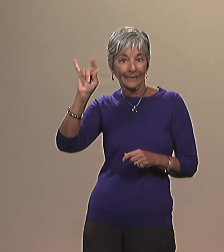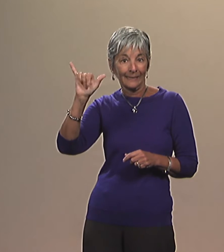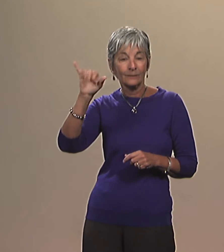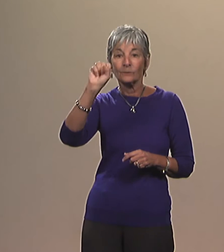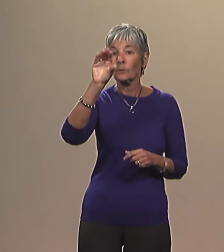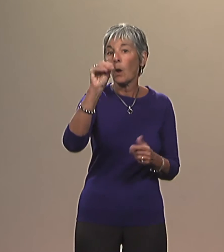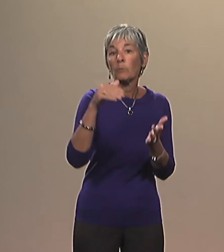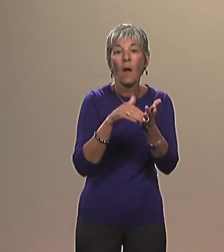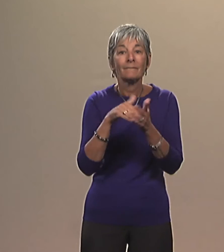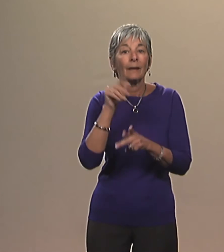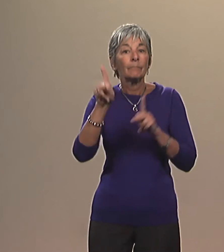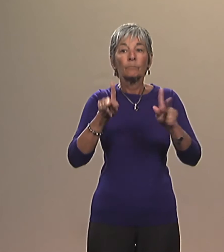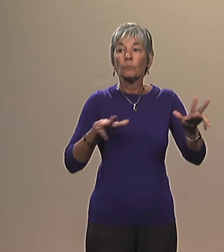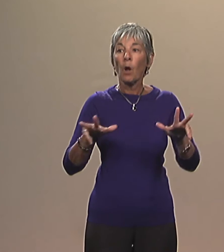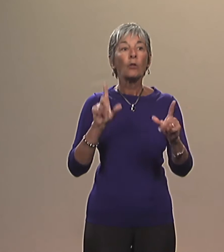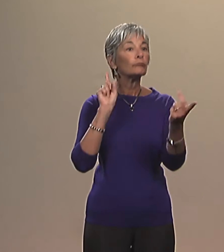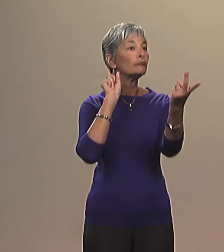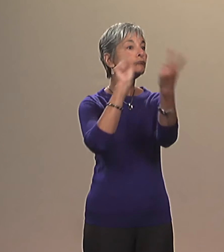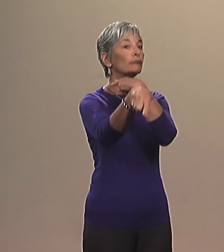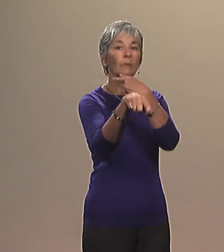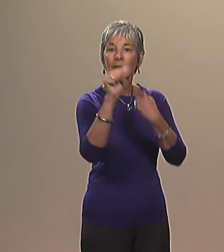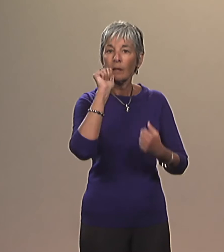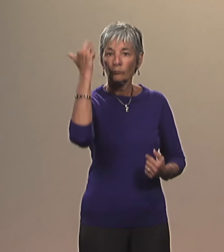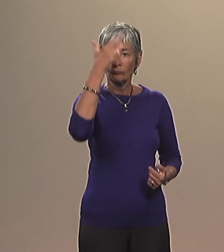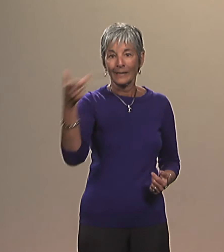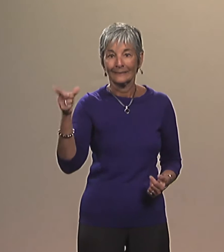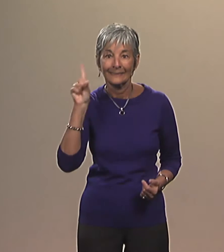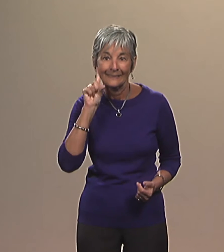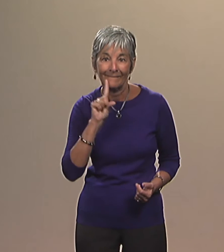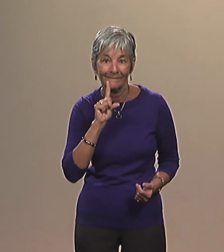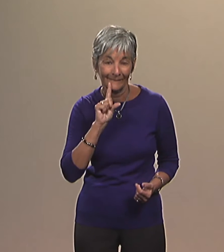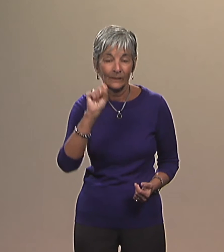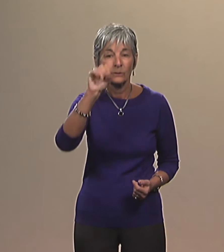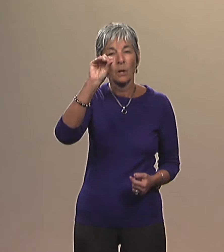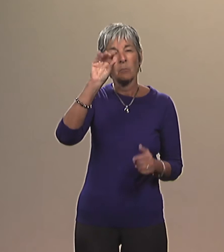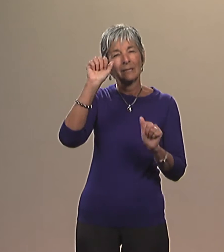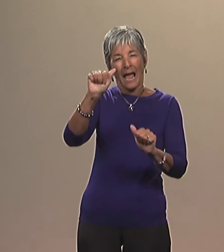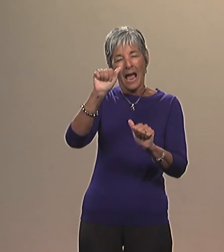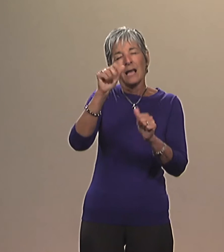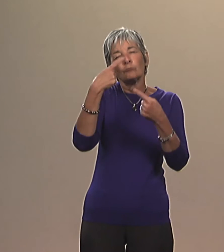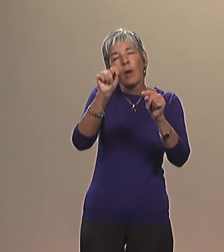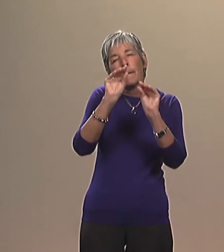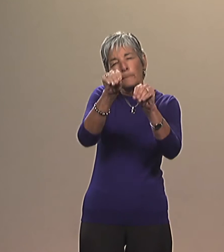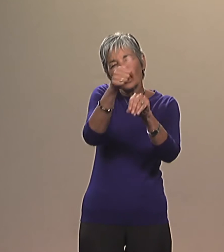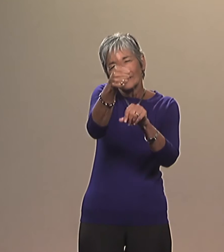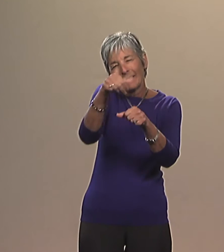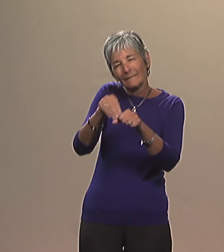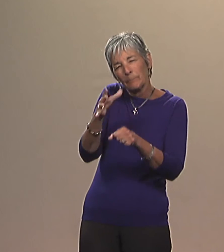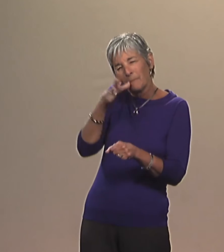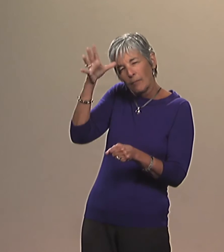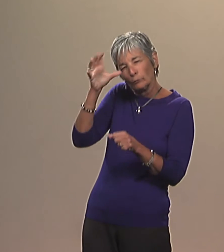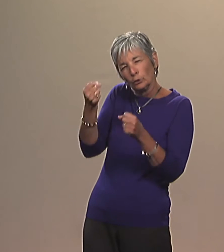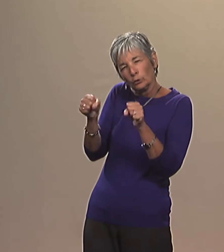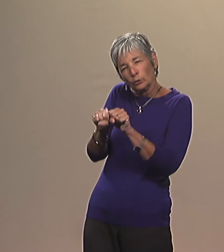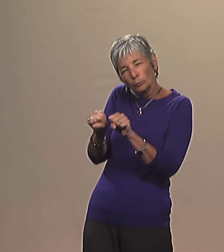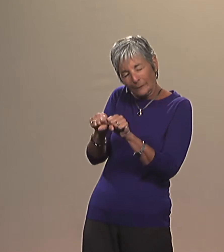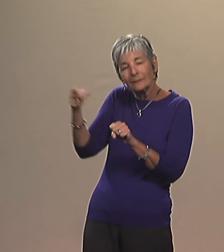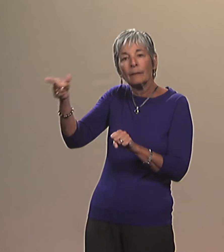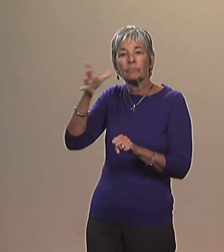So often people may pass by a deaf person without realizing that the person is deaf. So I'd like you to try to put yourself in the parent's shoes.